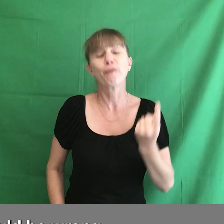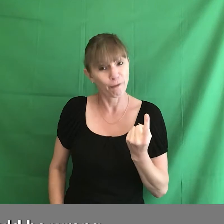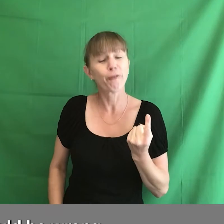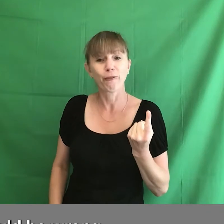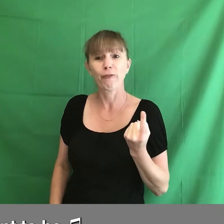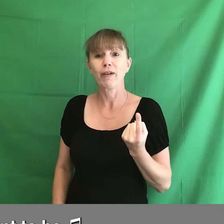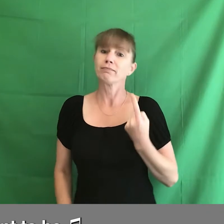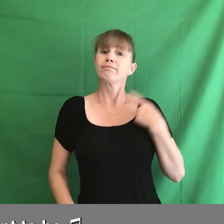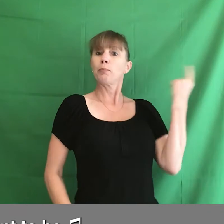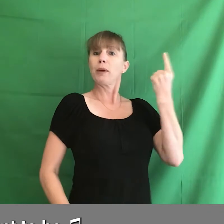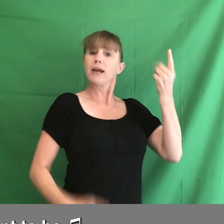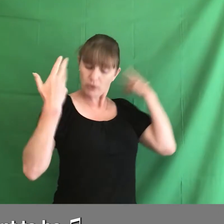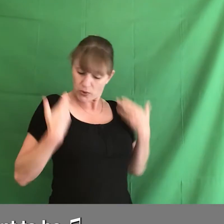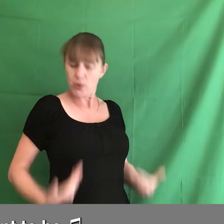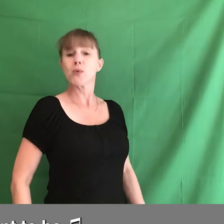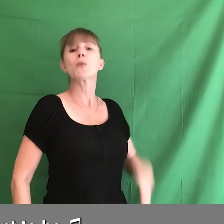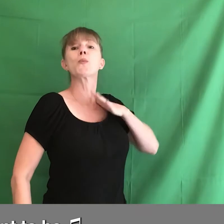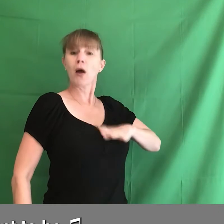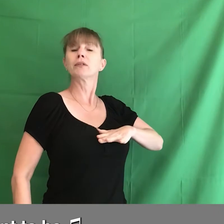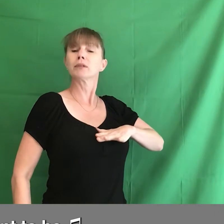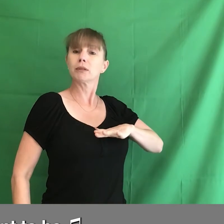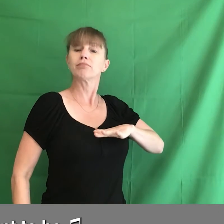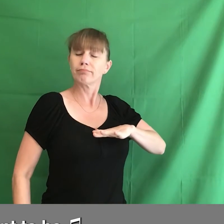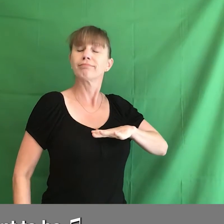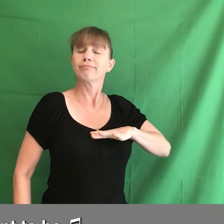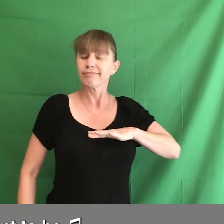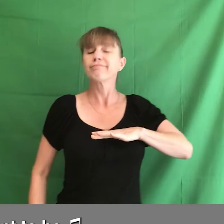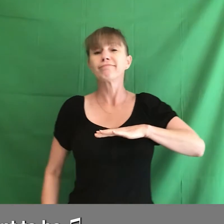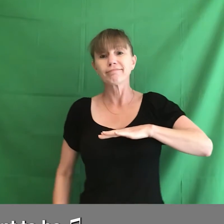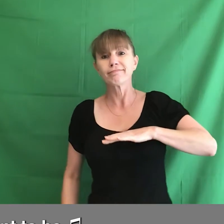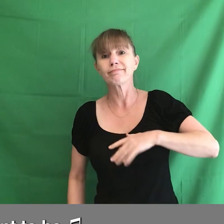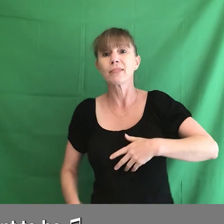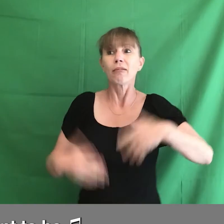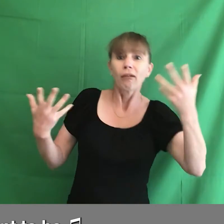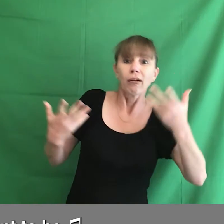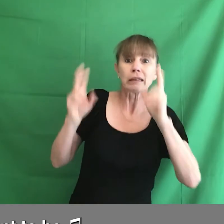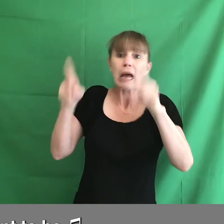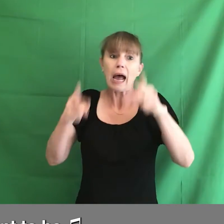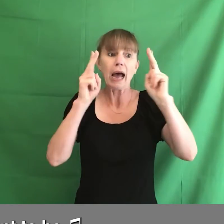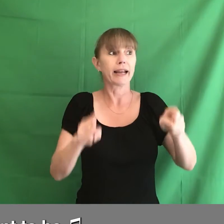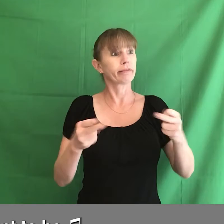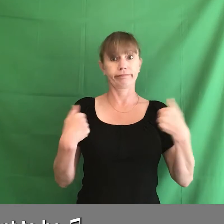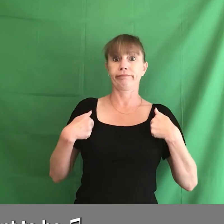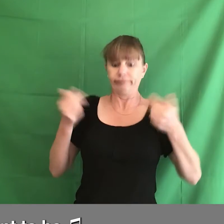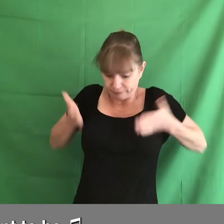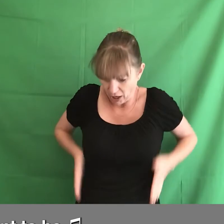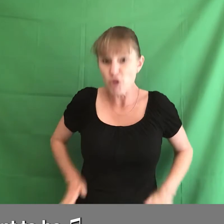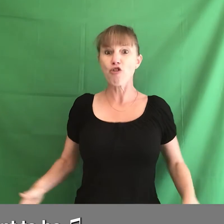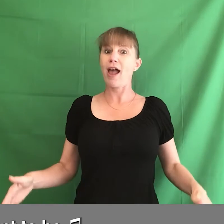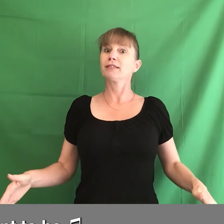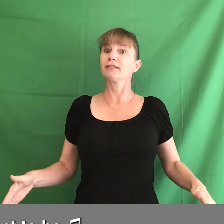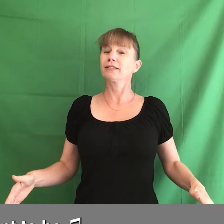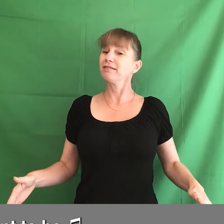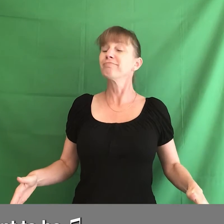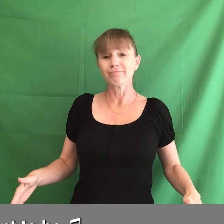yourself? Being who you want to be. Will anybody die if you put